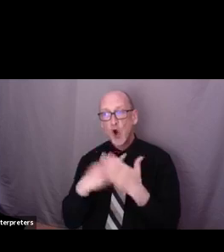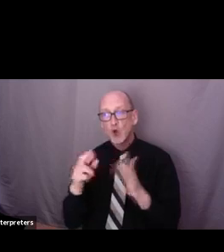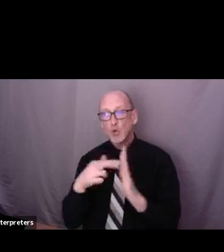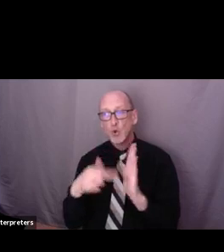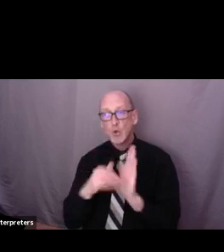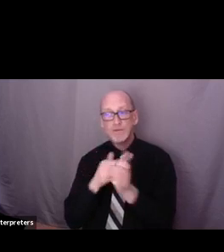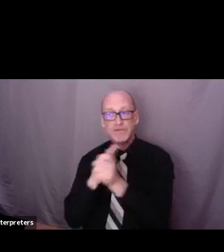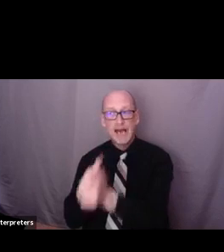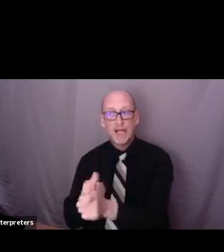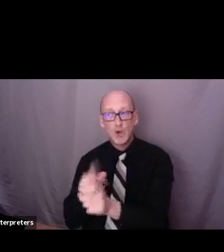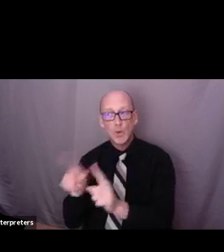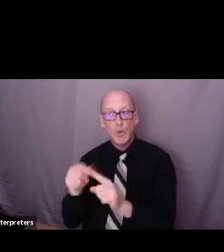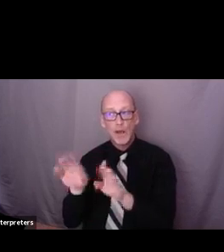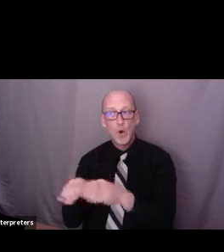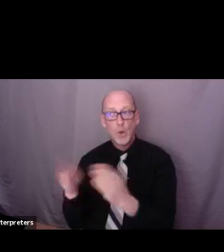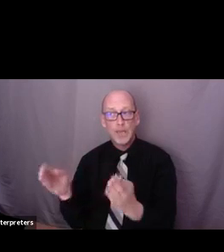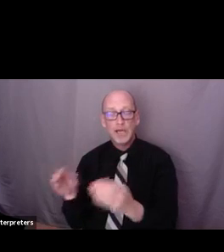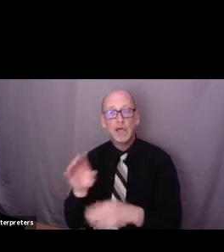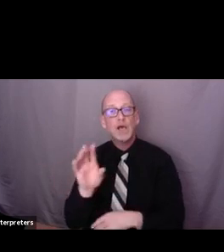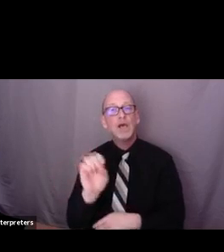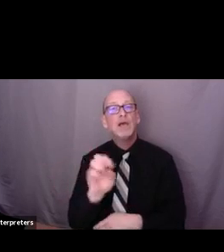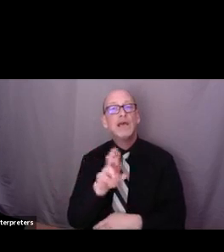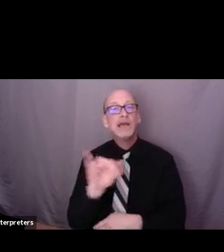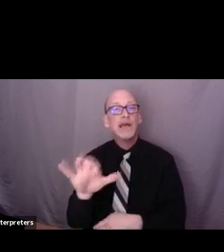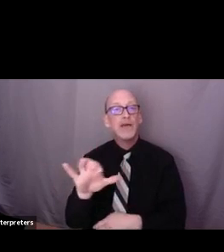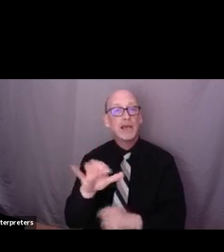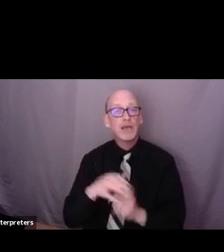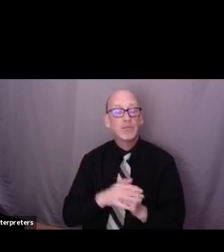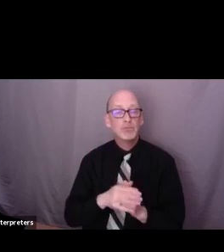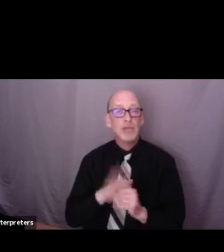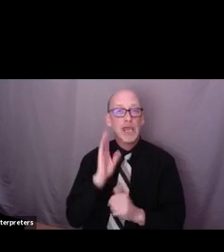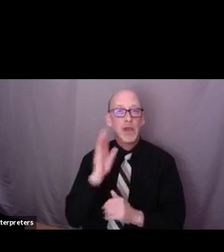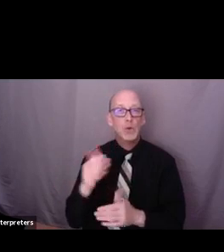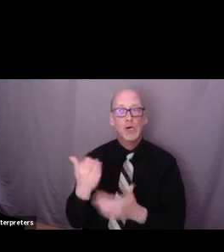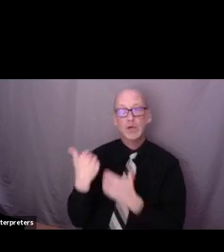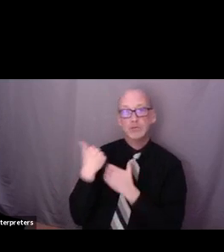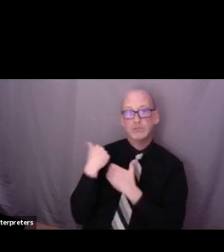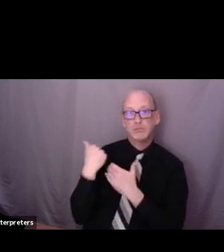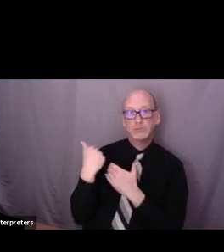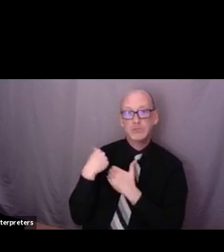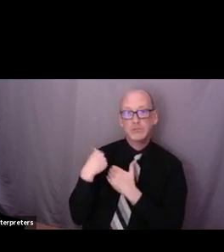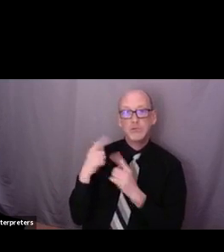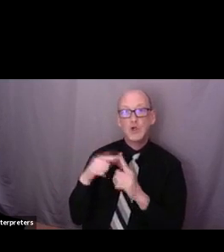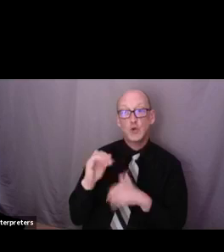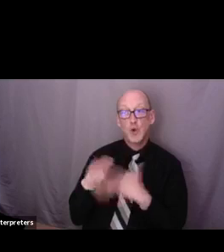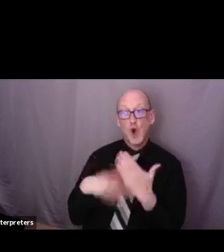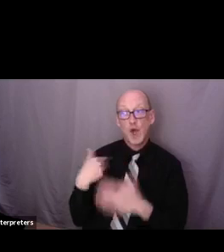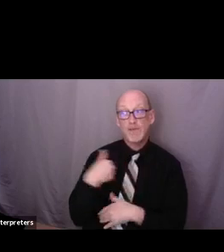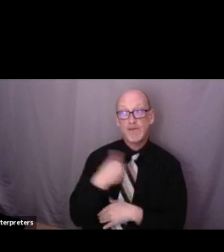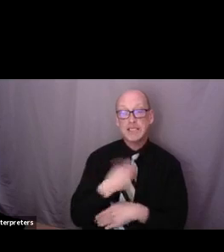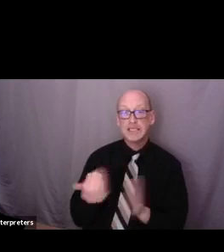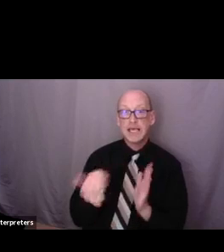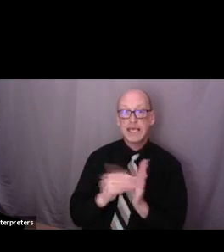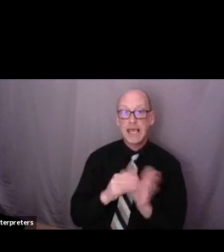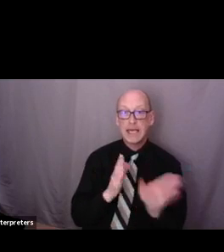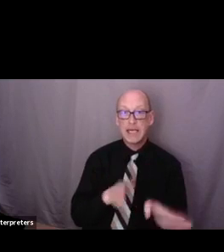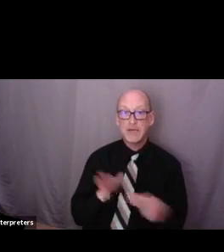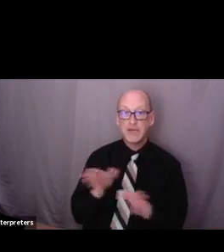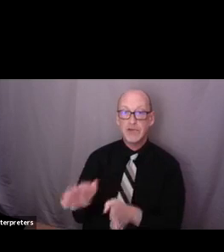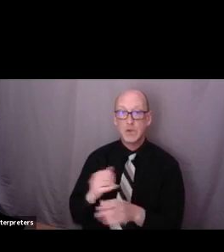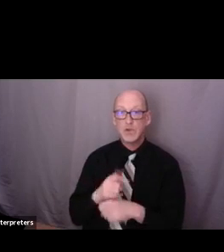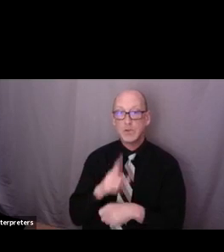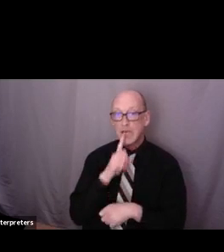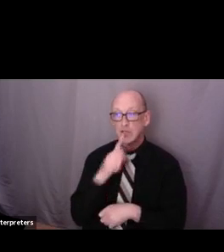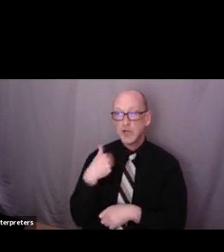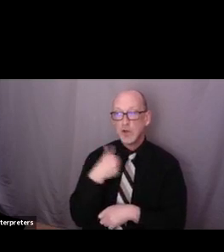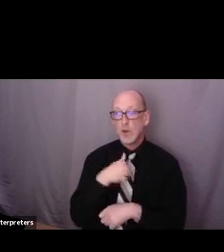know, it's going to fall back on to all of us again as individuals to make sure that we're